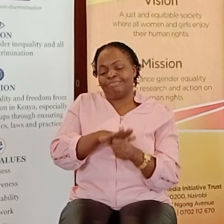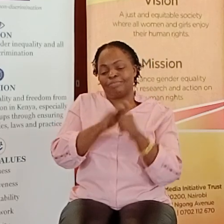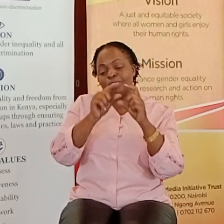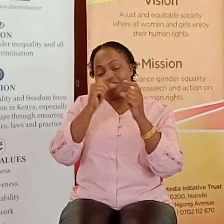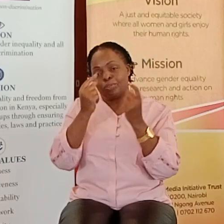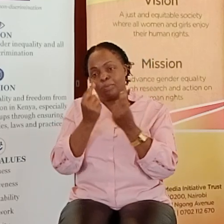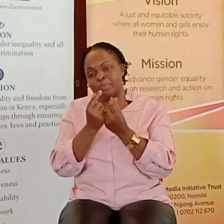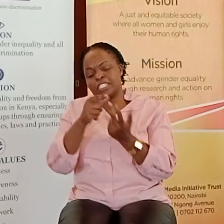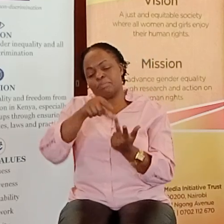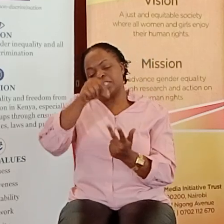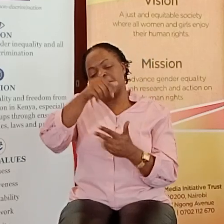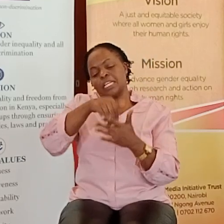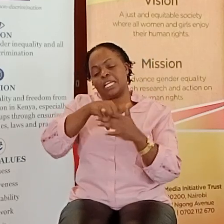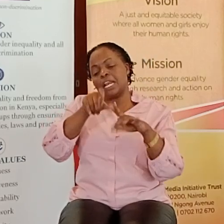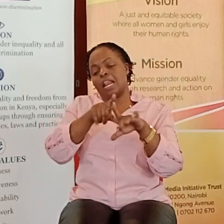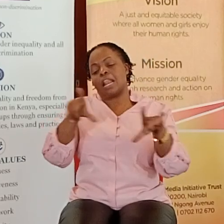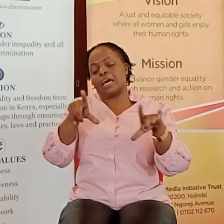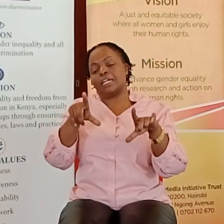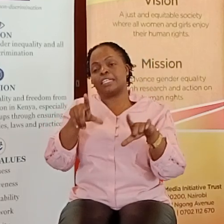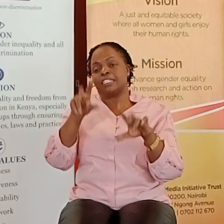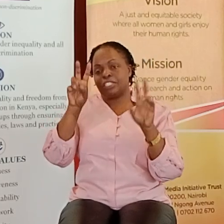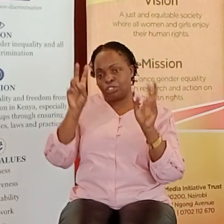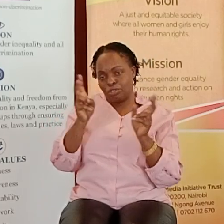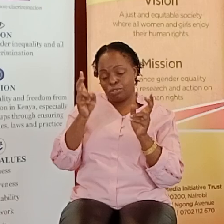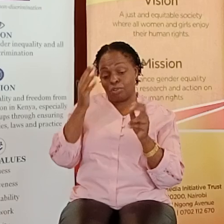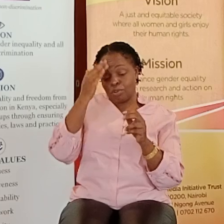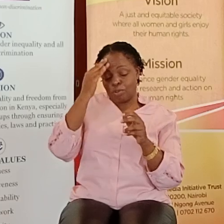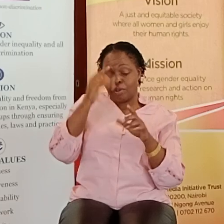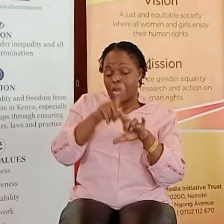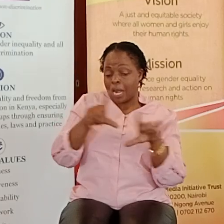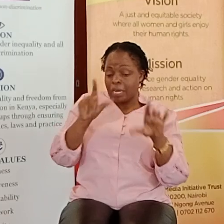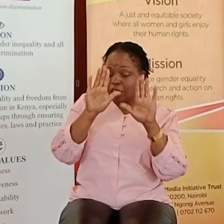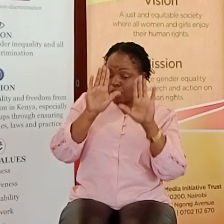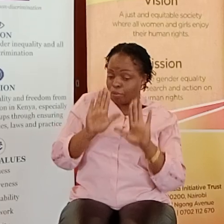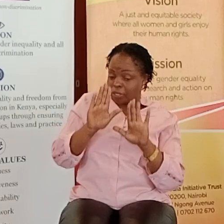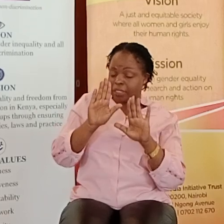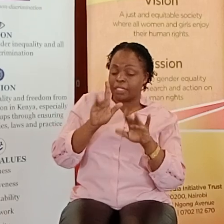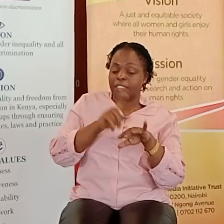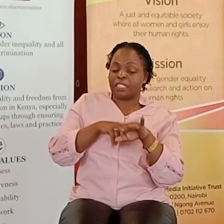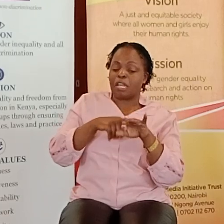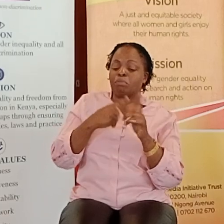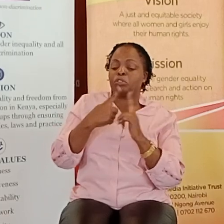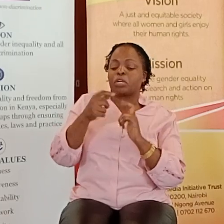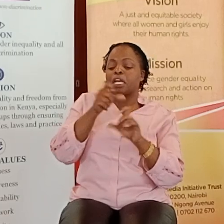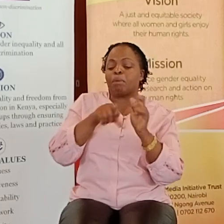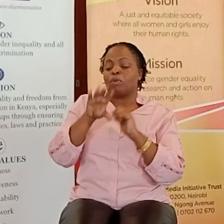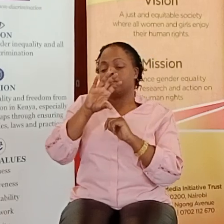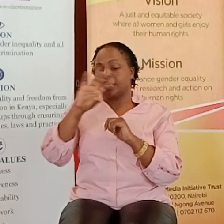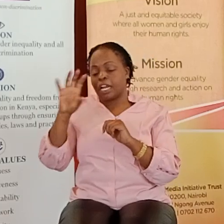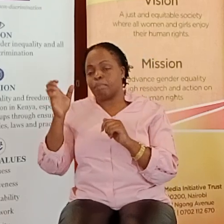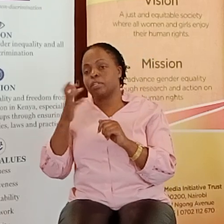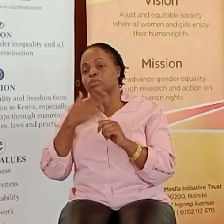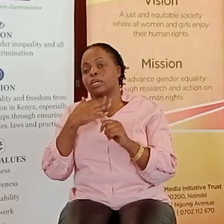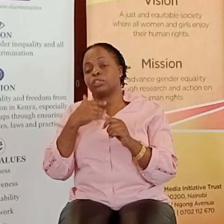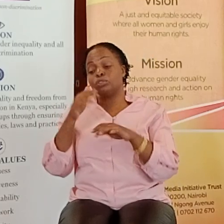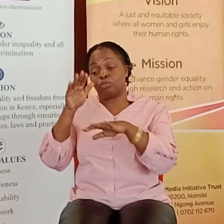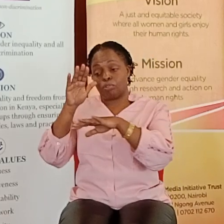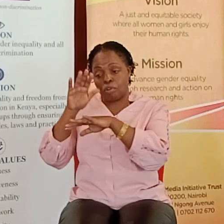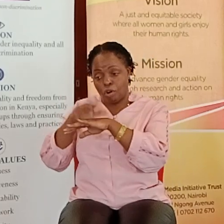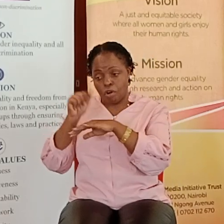that land is key in advancing the climate action. So we wish to call upon our partners to ensure that we